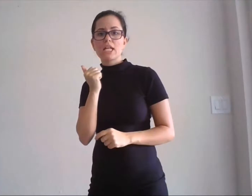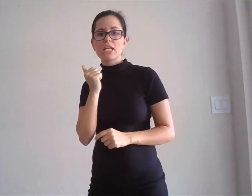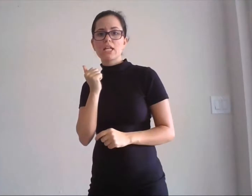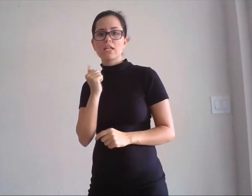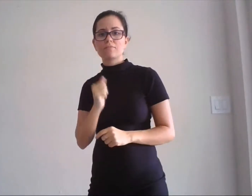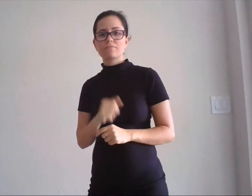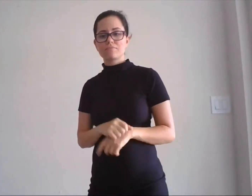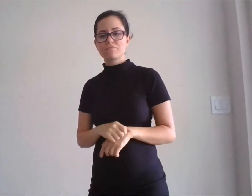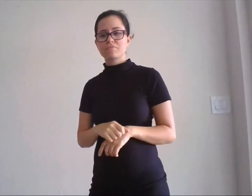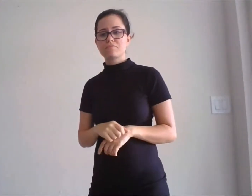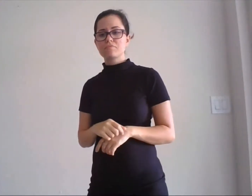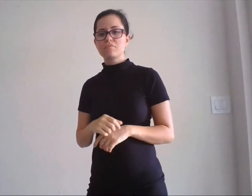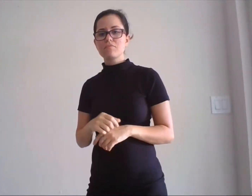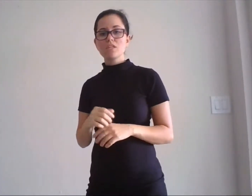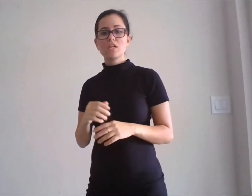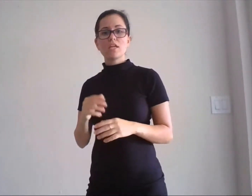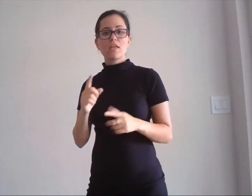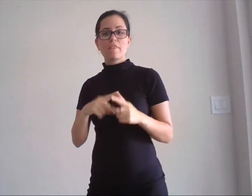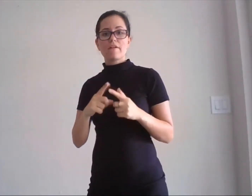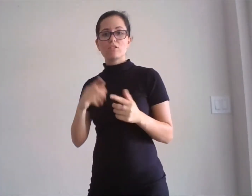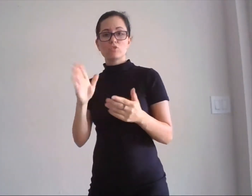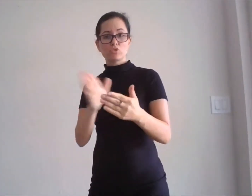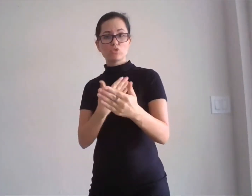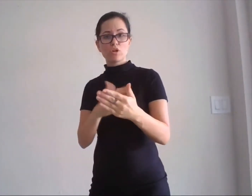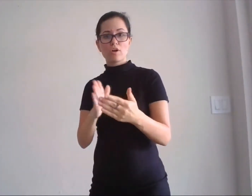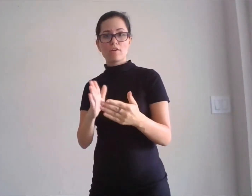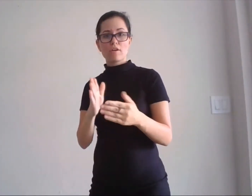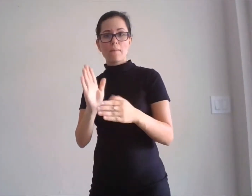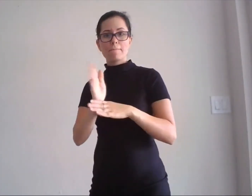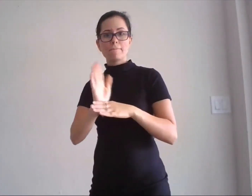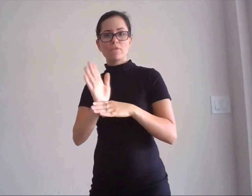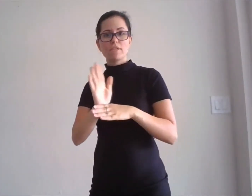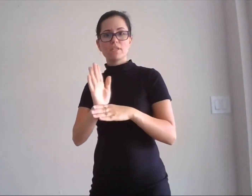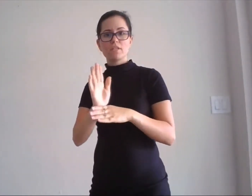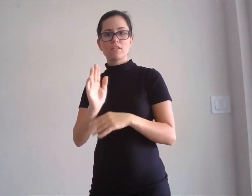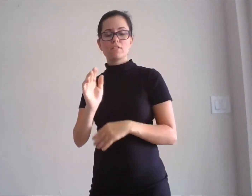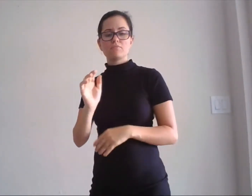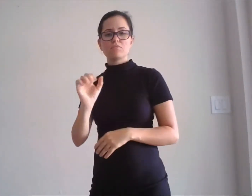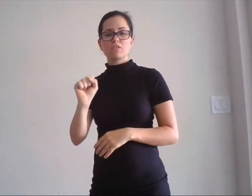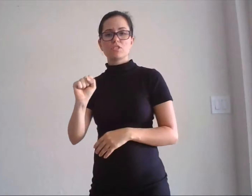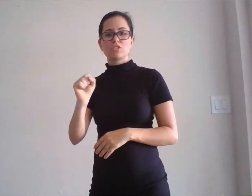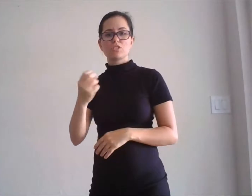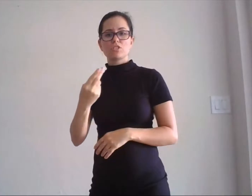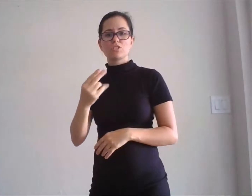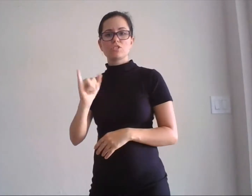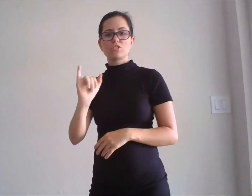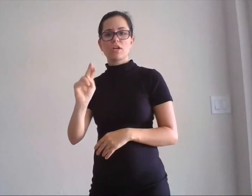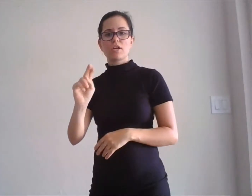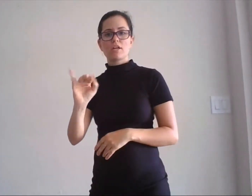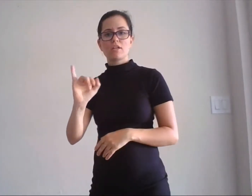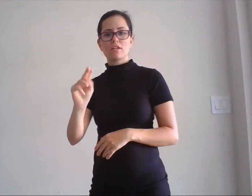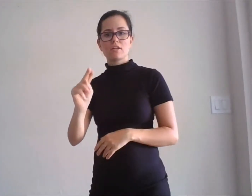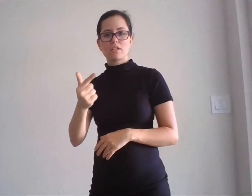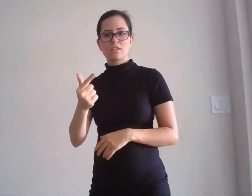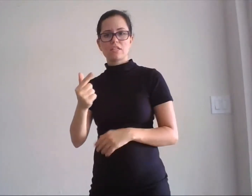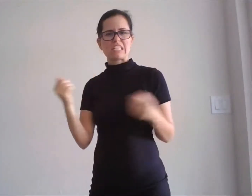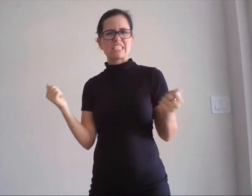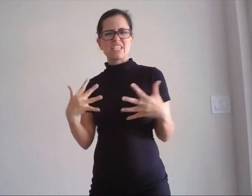from The Shining plays. And then my youngest son begins to cry. Just all part of being an excellent dad. Every